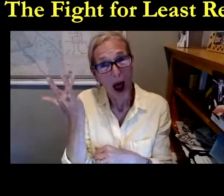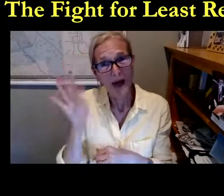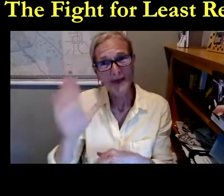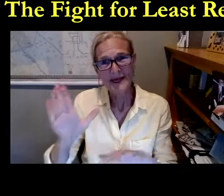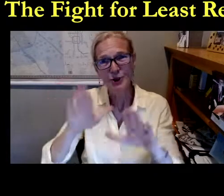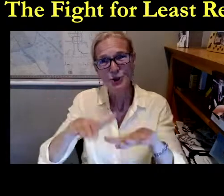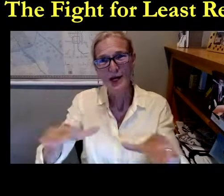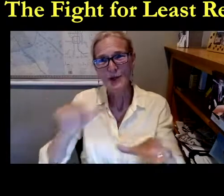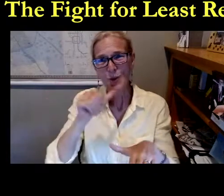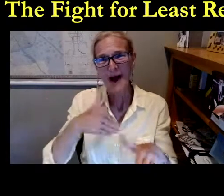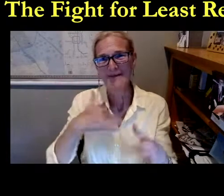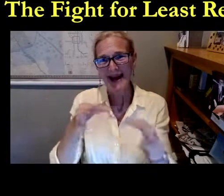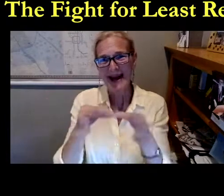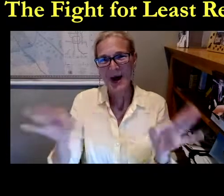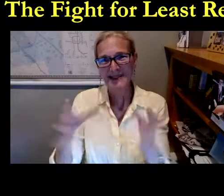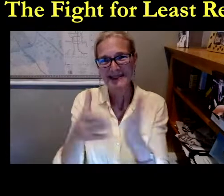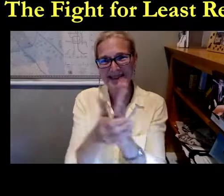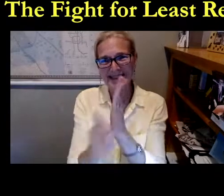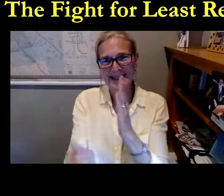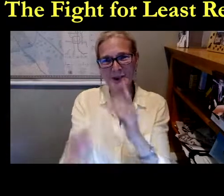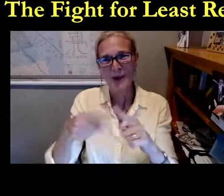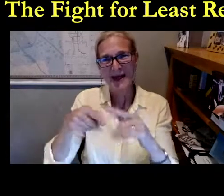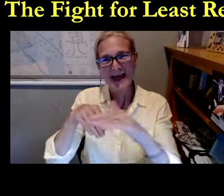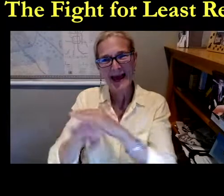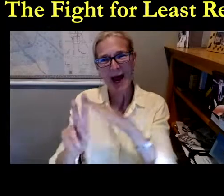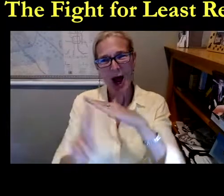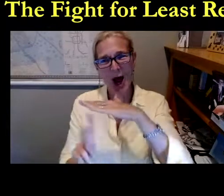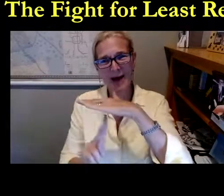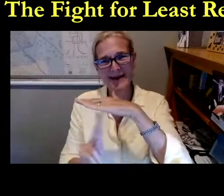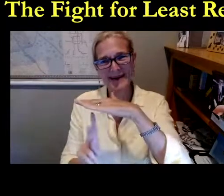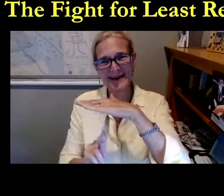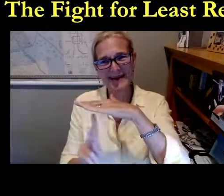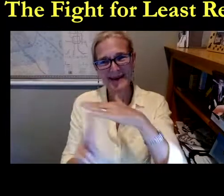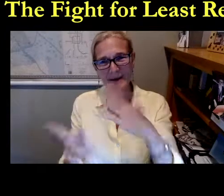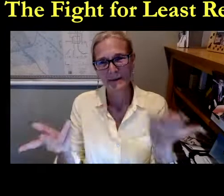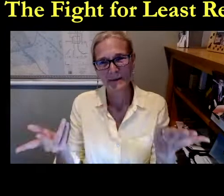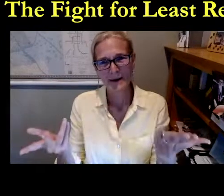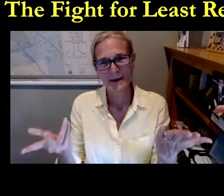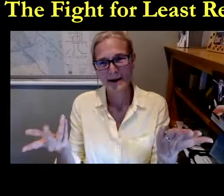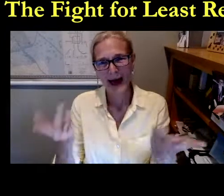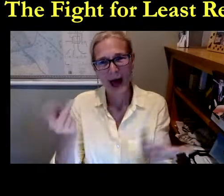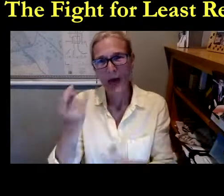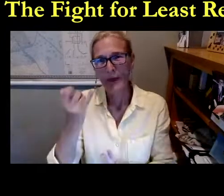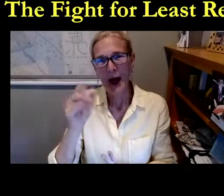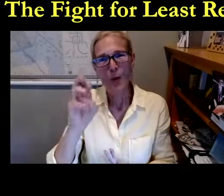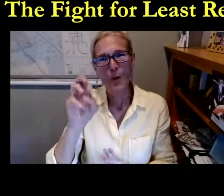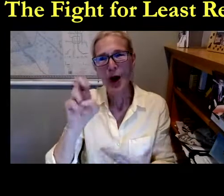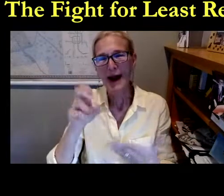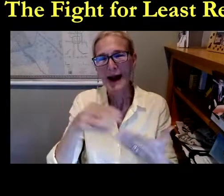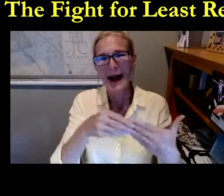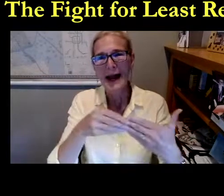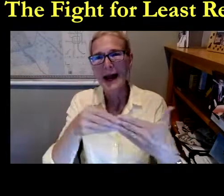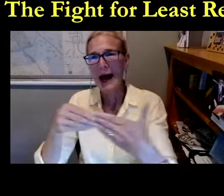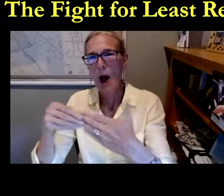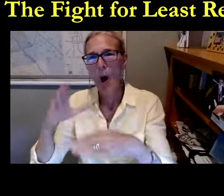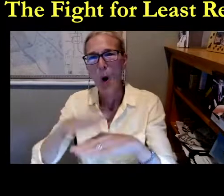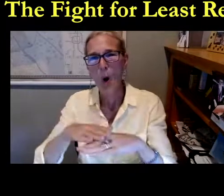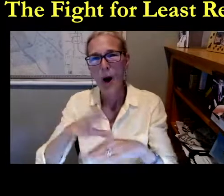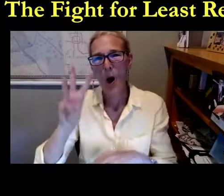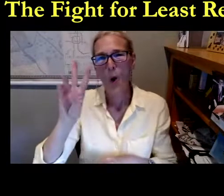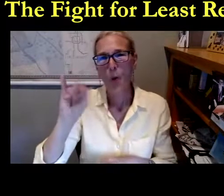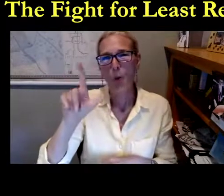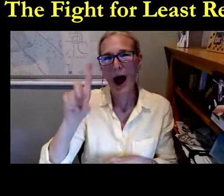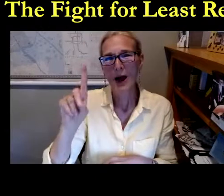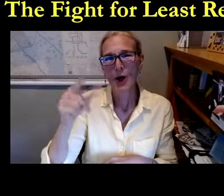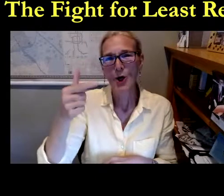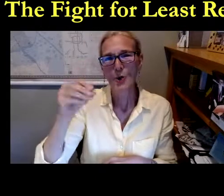Most of the time, parents would never know why their children don't have language skills when they enter kindergarten.